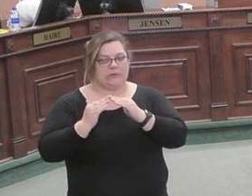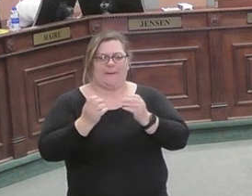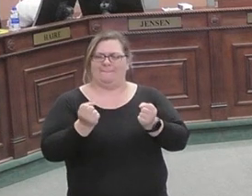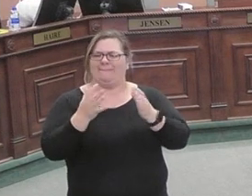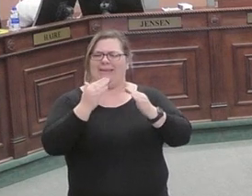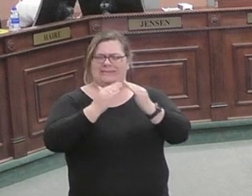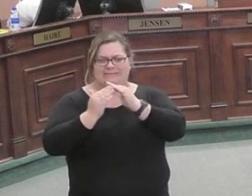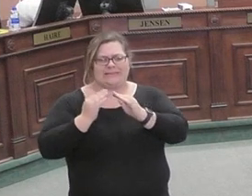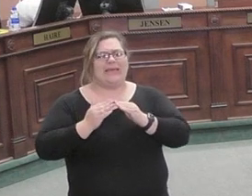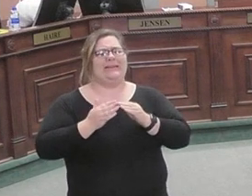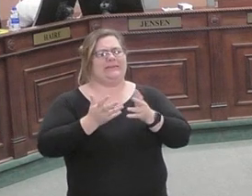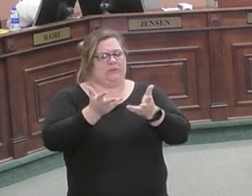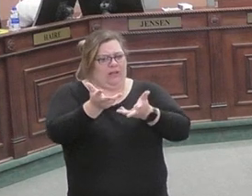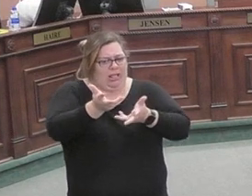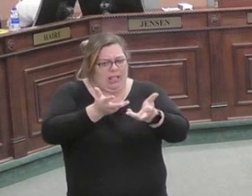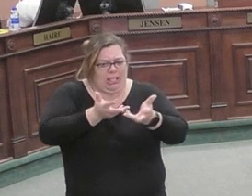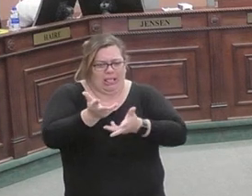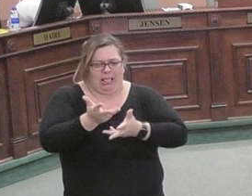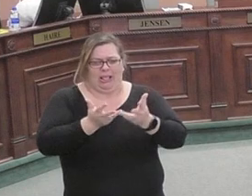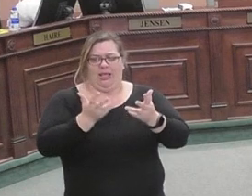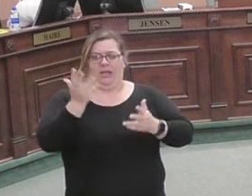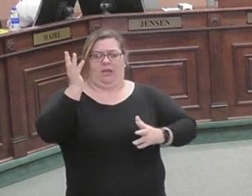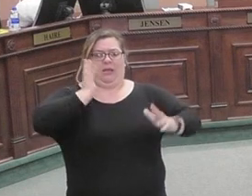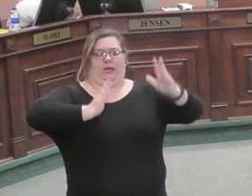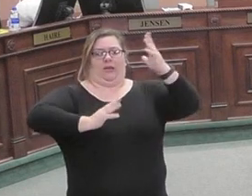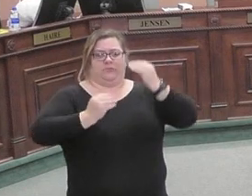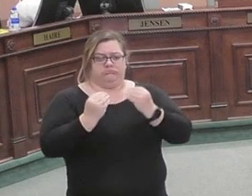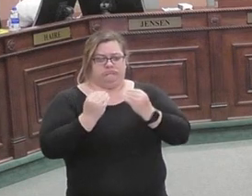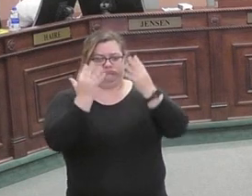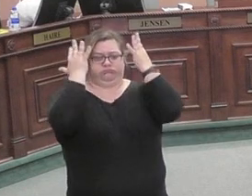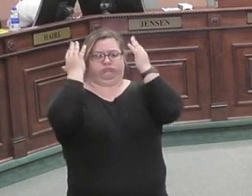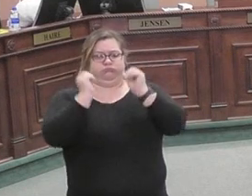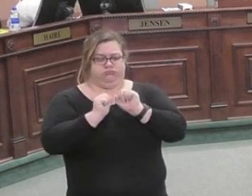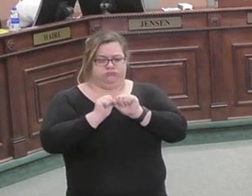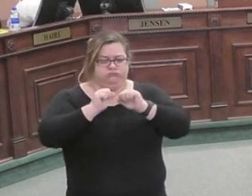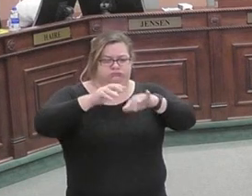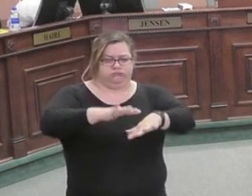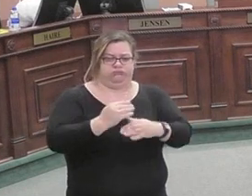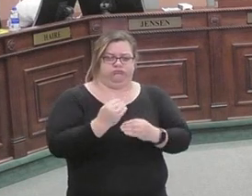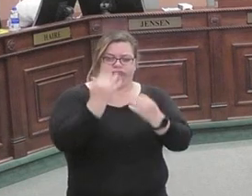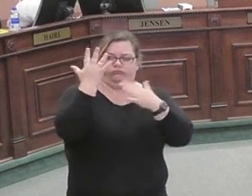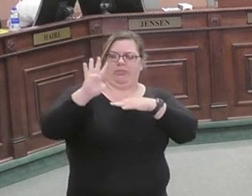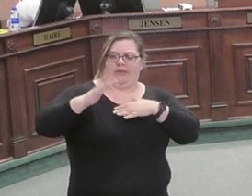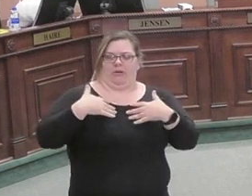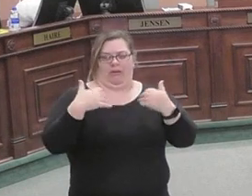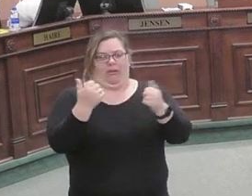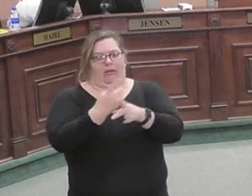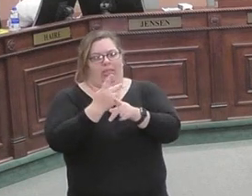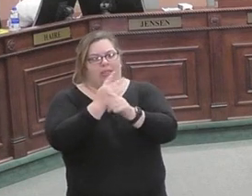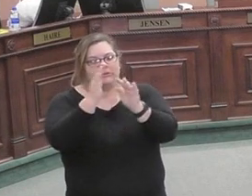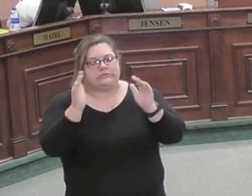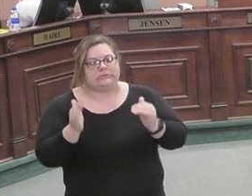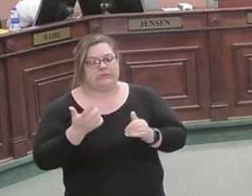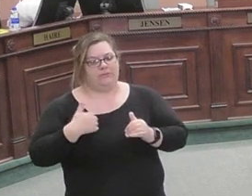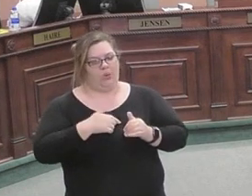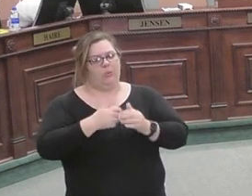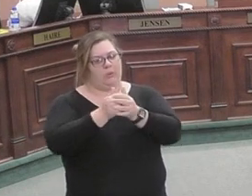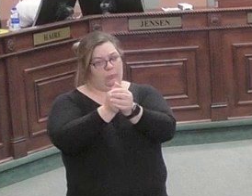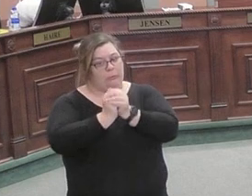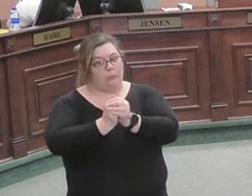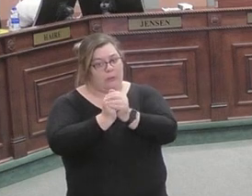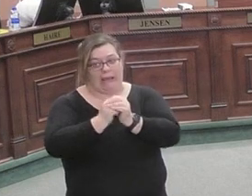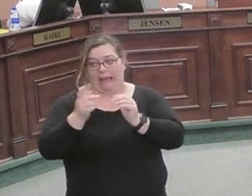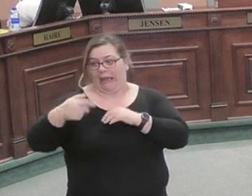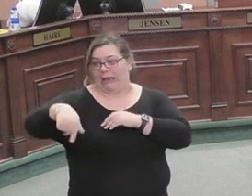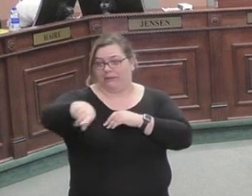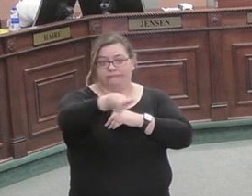that are reeling with how to deal with an overrun of their healthcare systems. We are praying for those communities, certainly, but we are